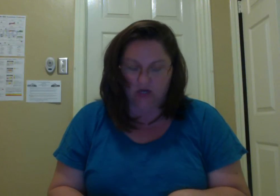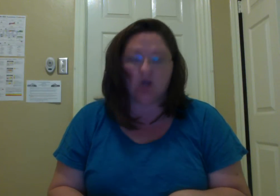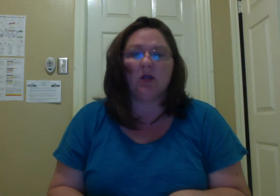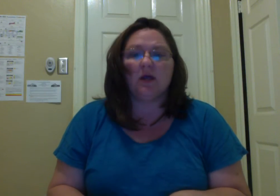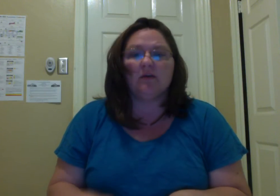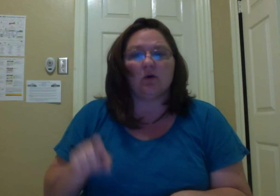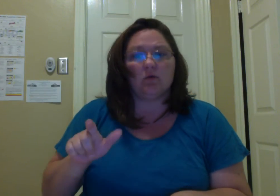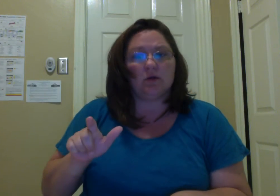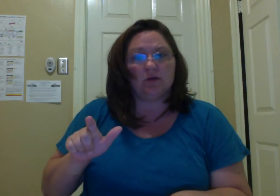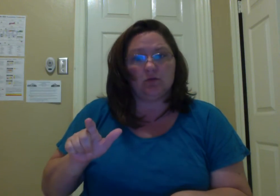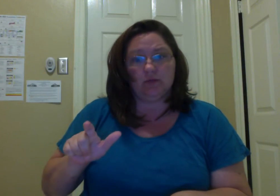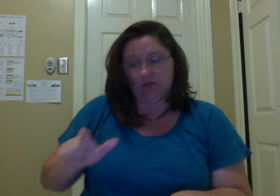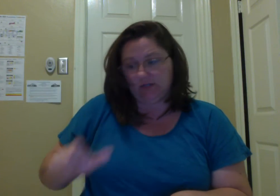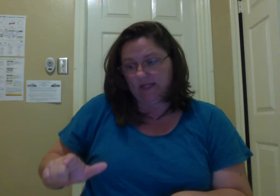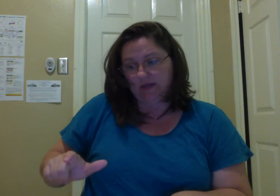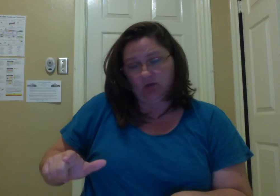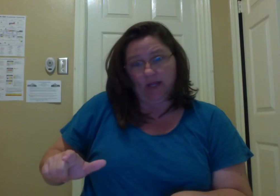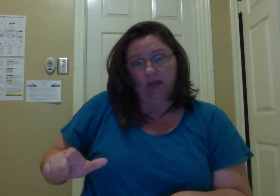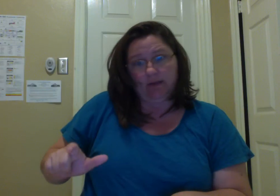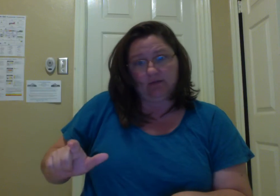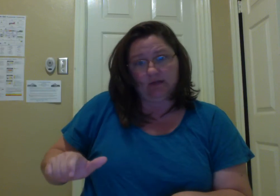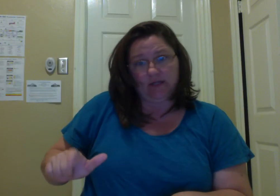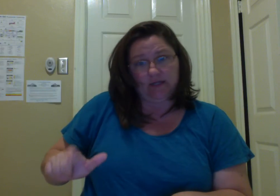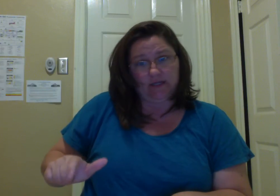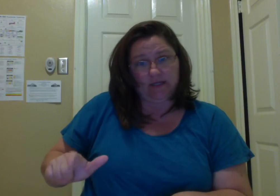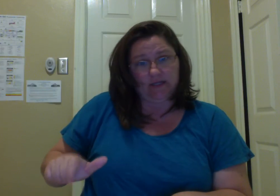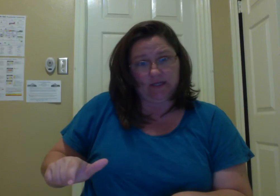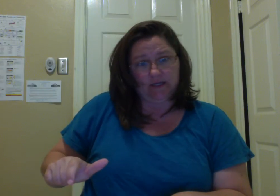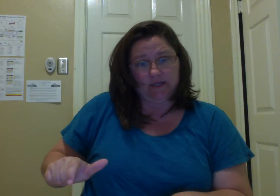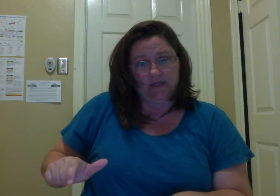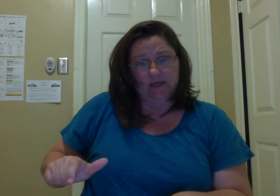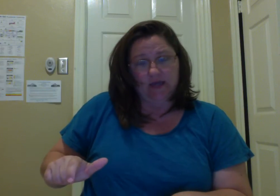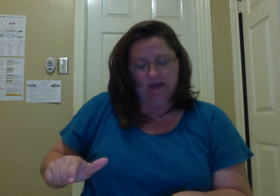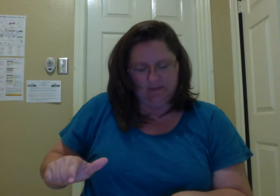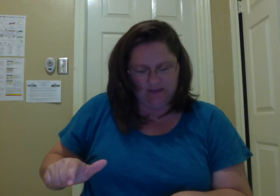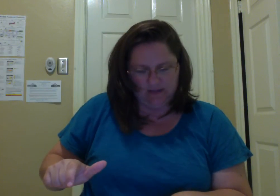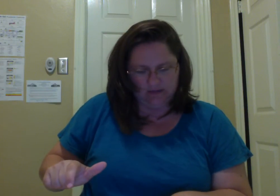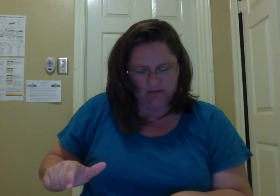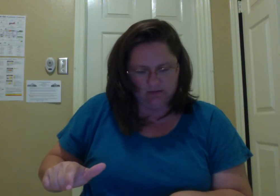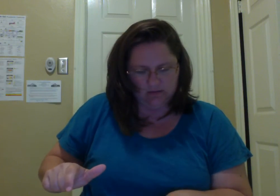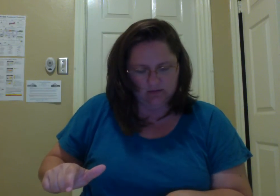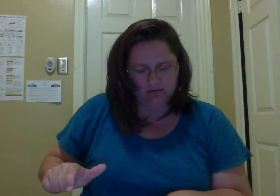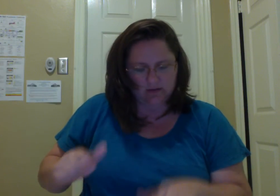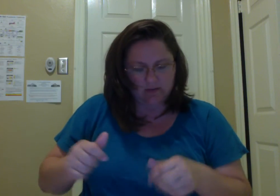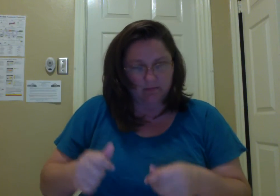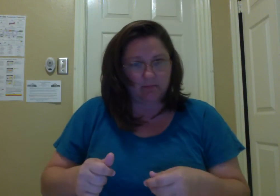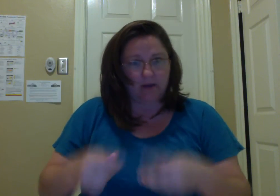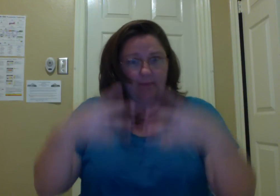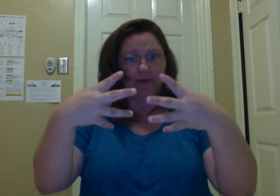player. So you literally, like you're clicking your mouse, click, click, click, and then pop